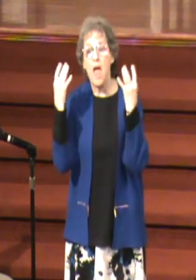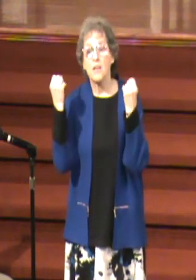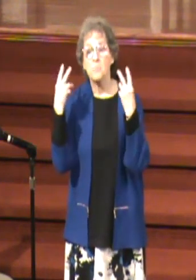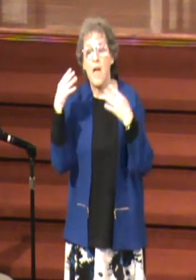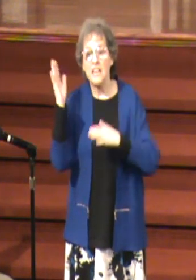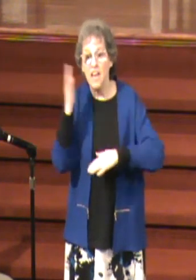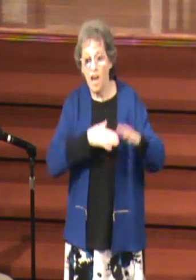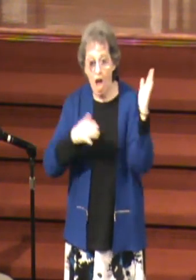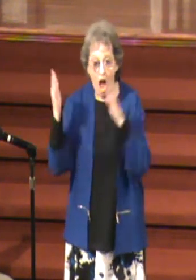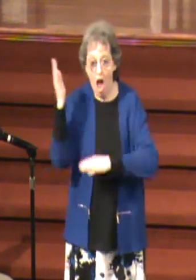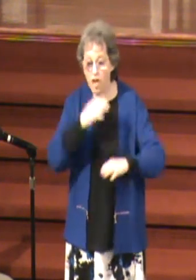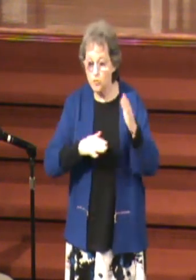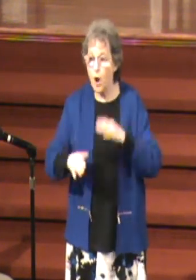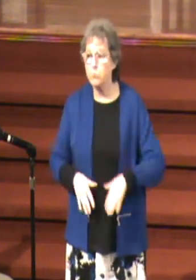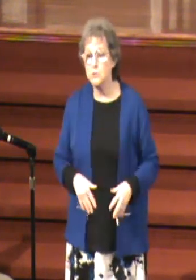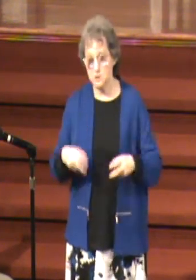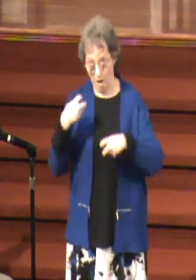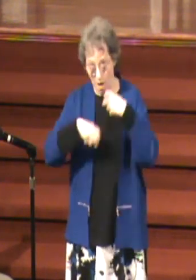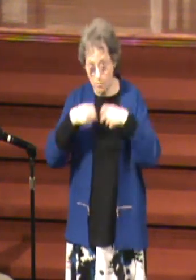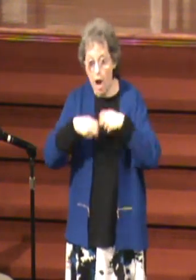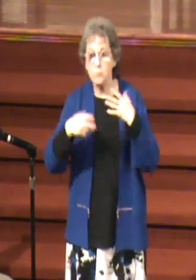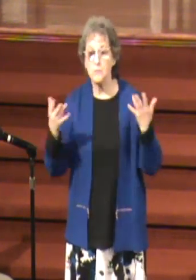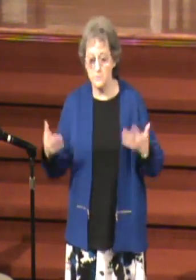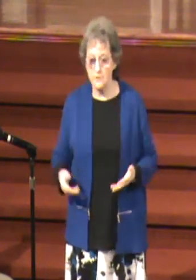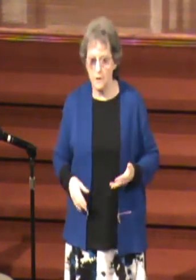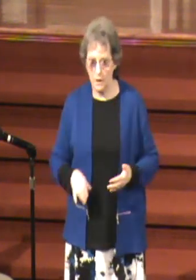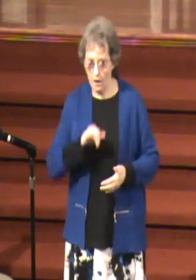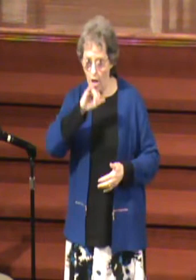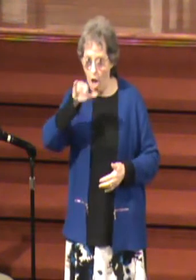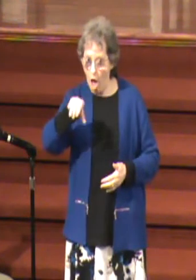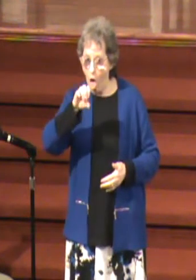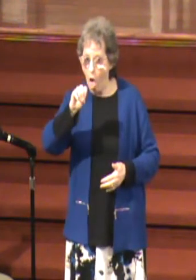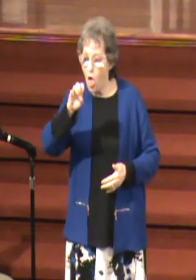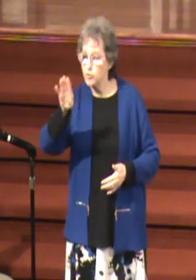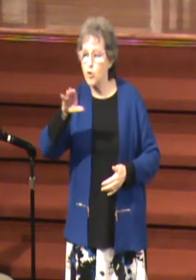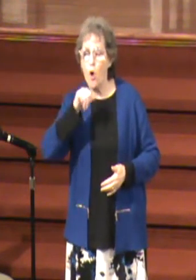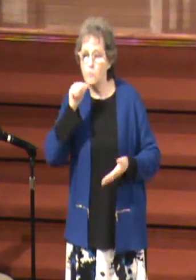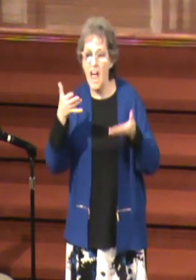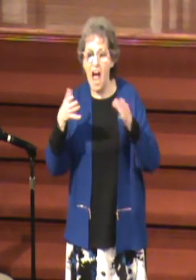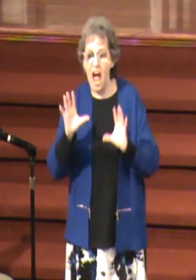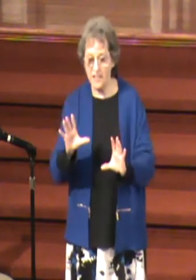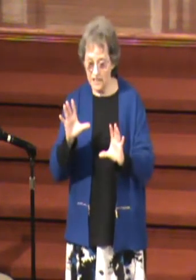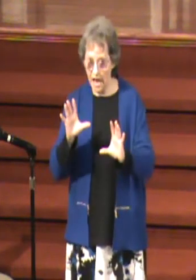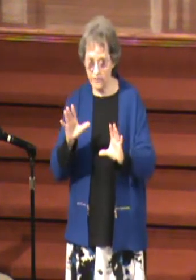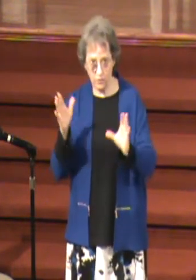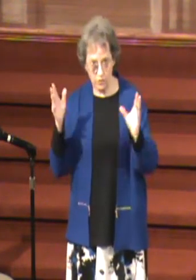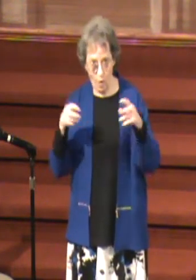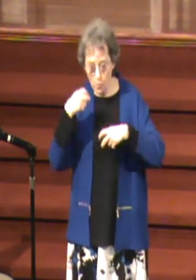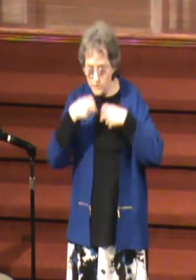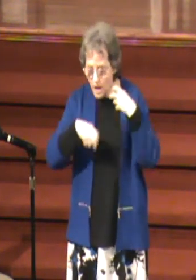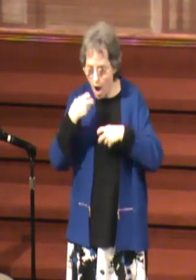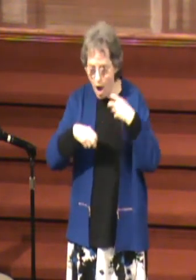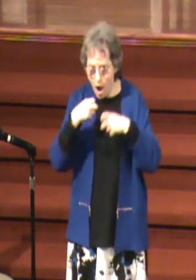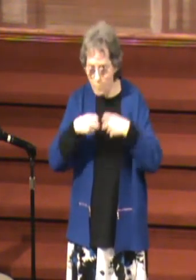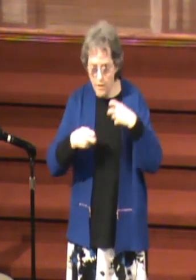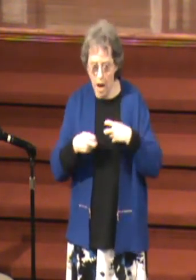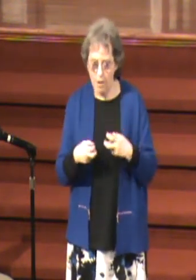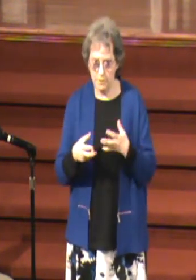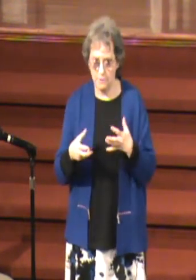But Job didn't let those trials cripple him they didn't let those trials keep